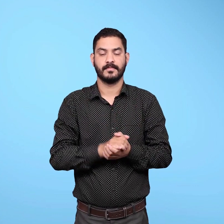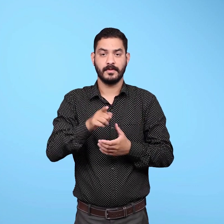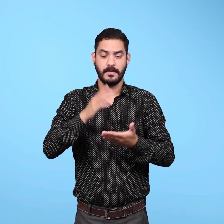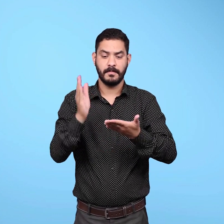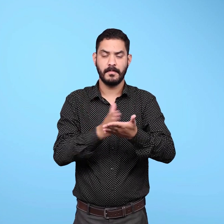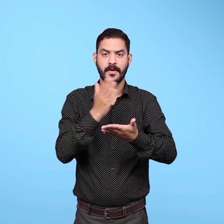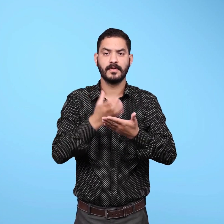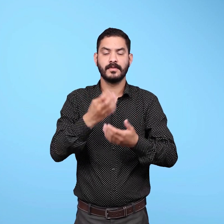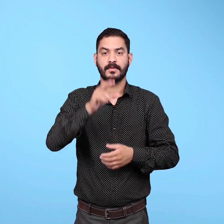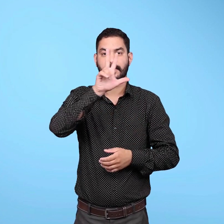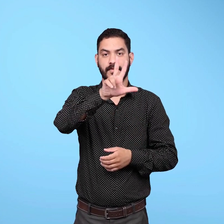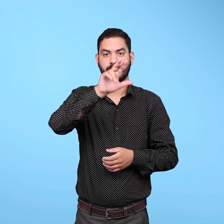Page number 86.